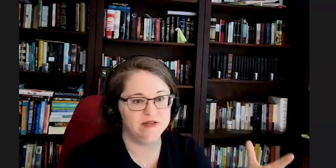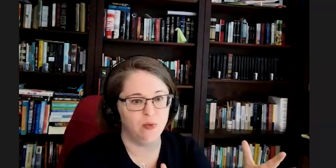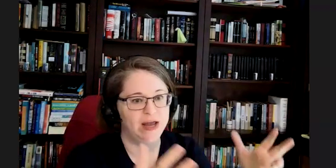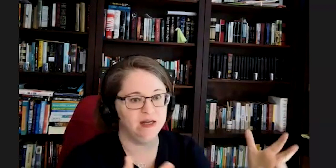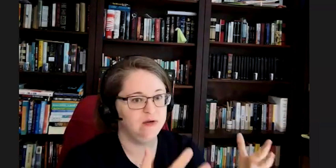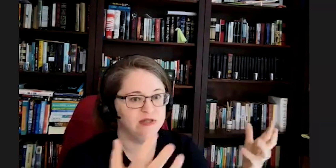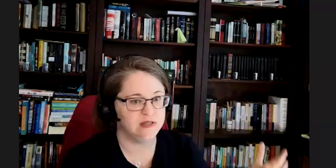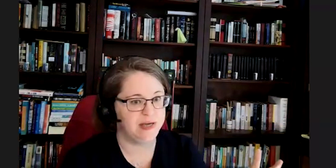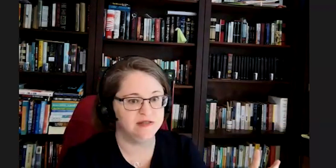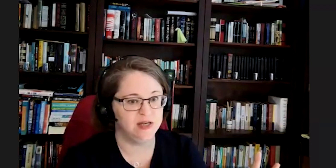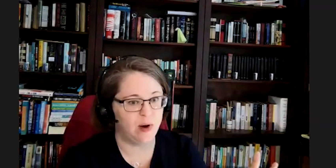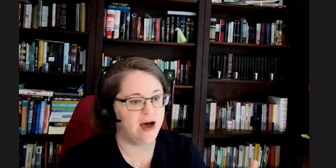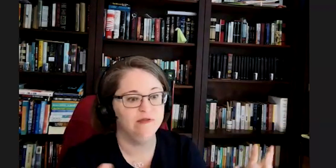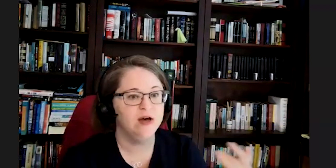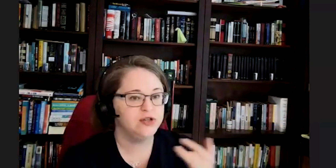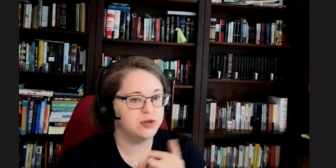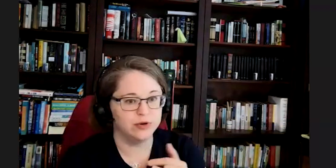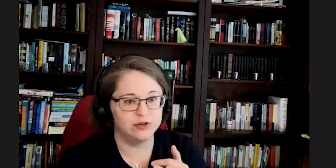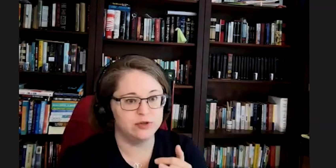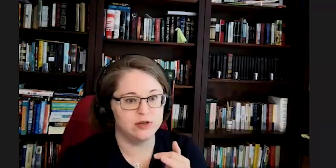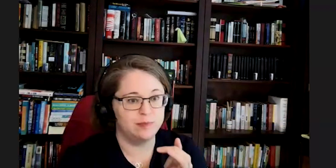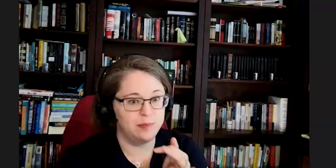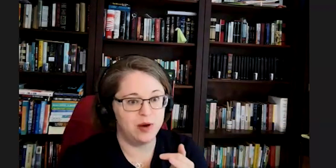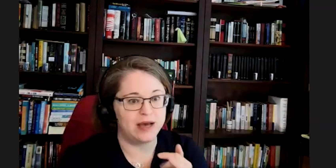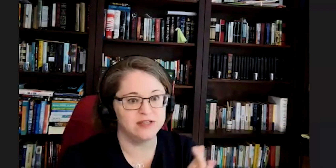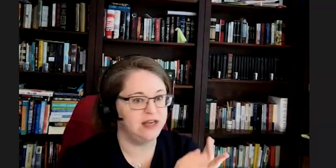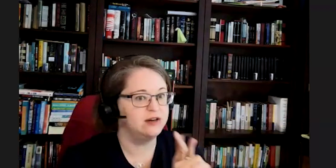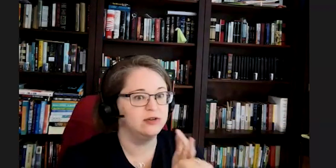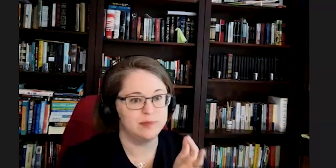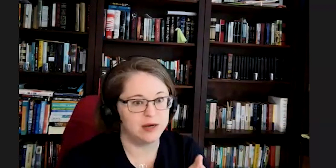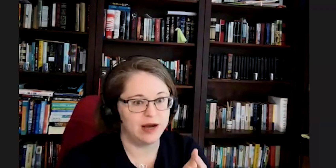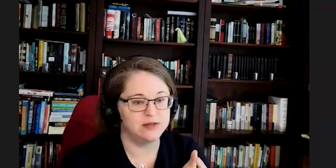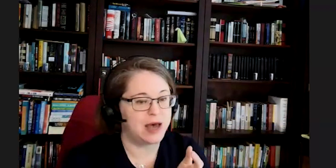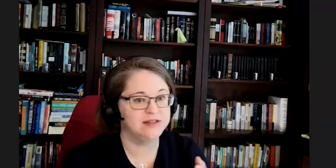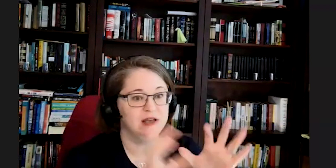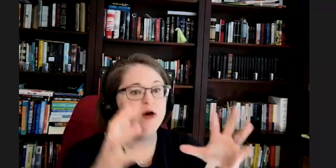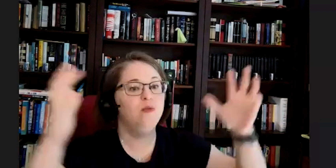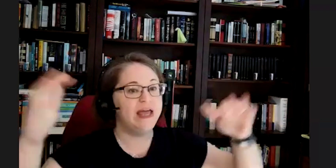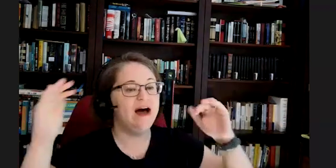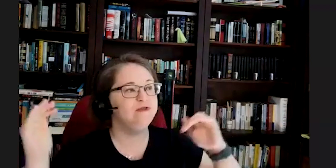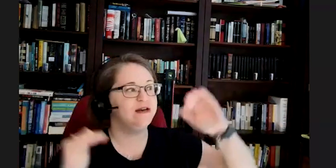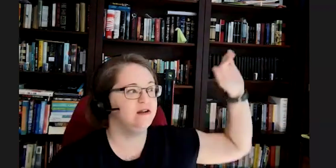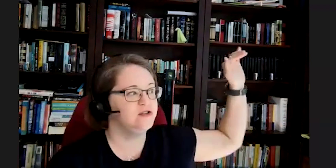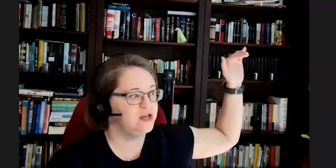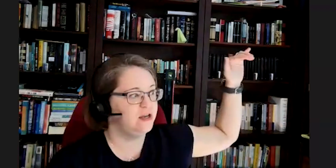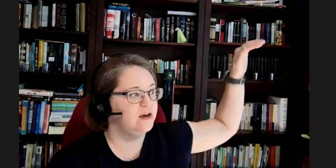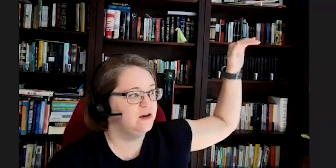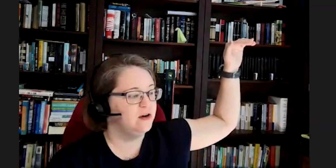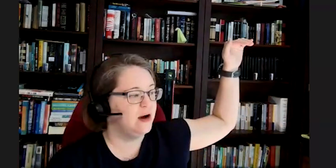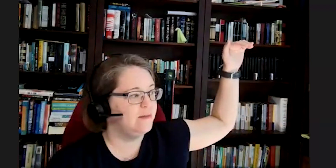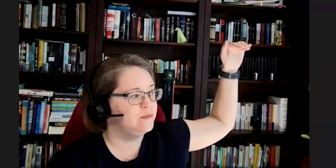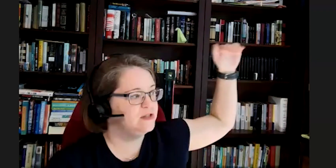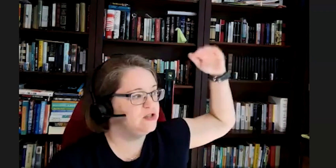is the best way to use the space that you have to produce the best yield, minimize pests? We have